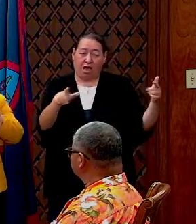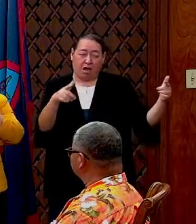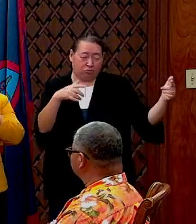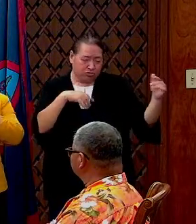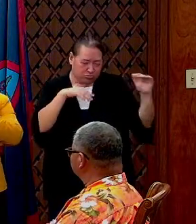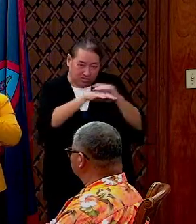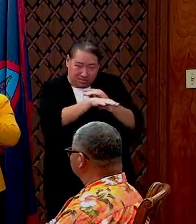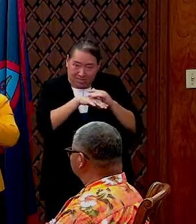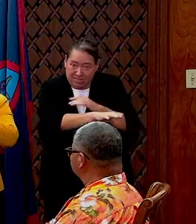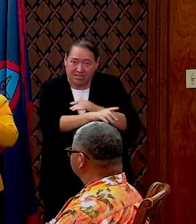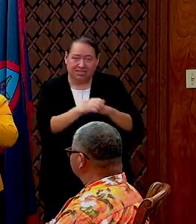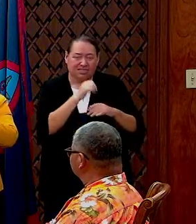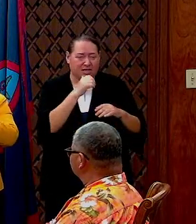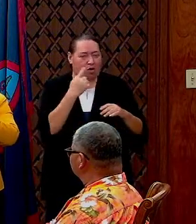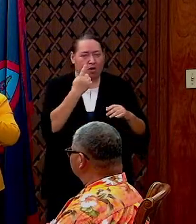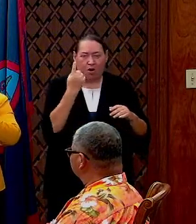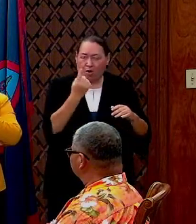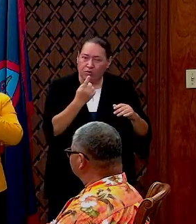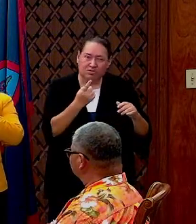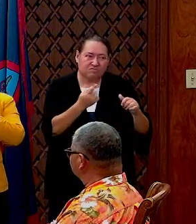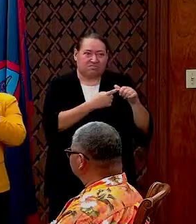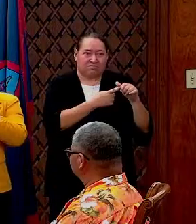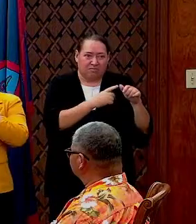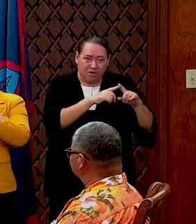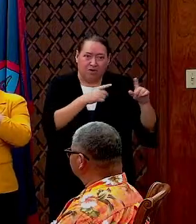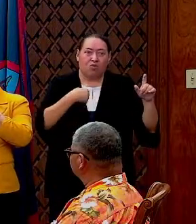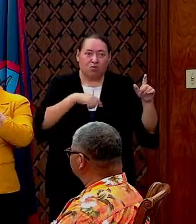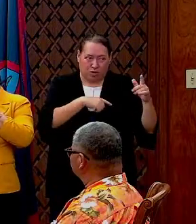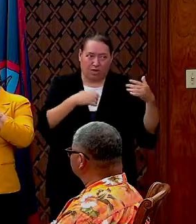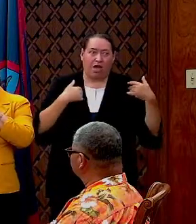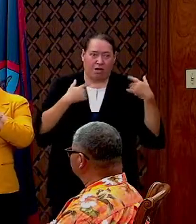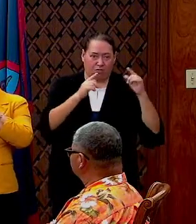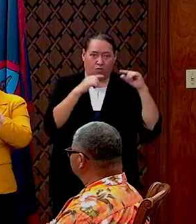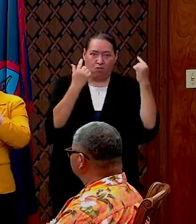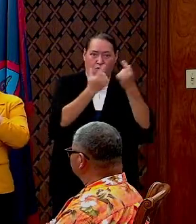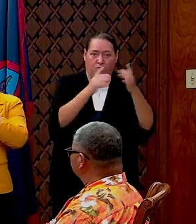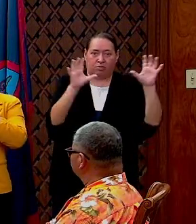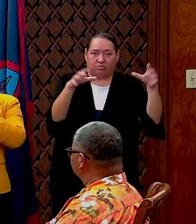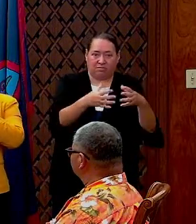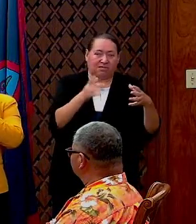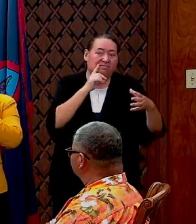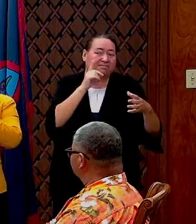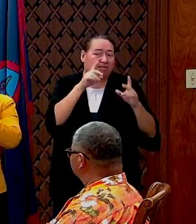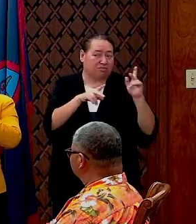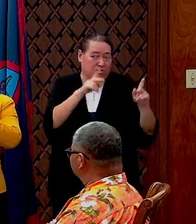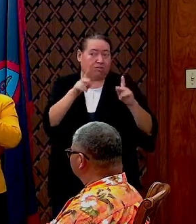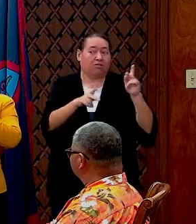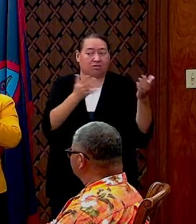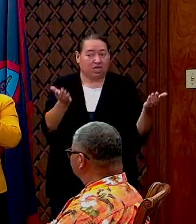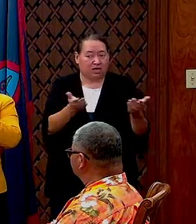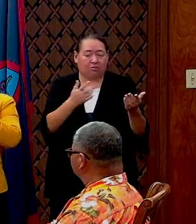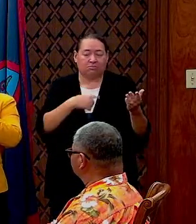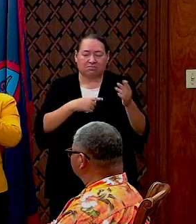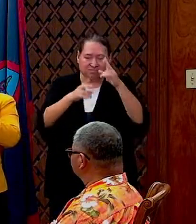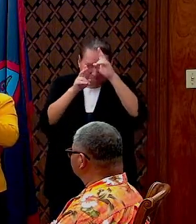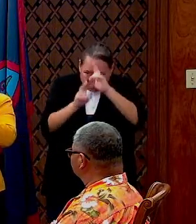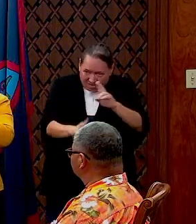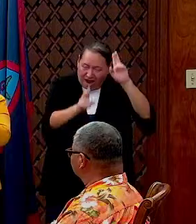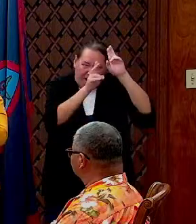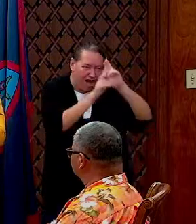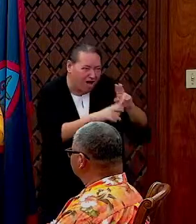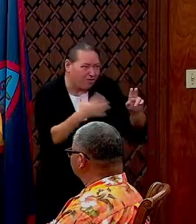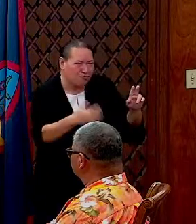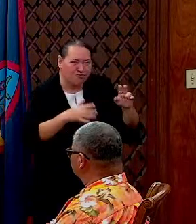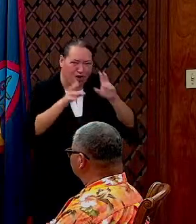not always the priority, but to know that we do have a group of deaf individuals here today, and I'm so honored to gather